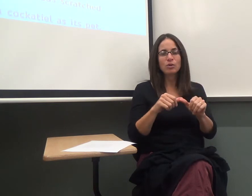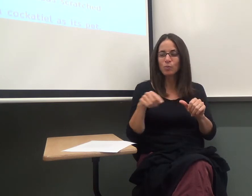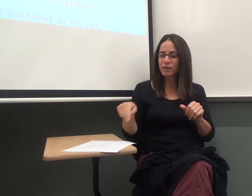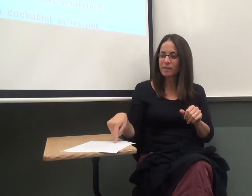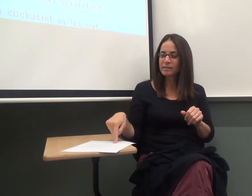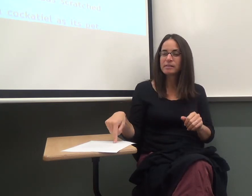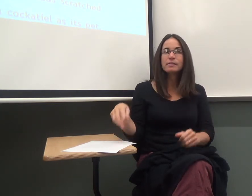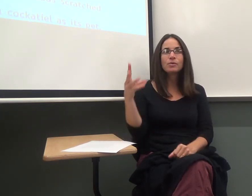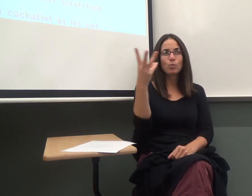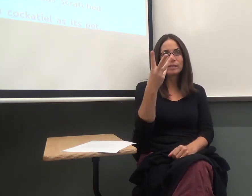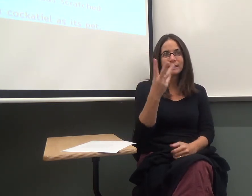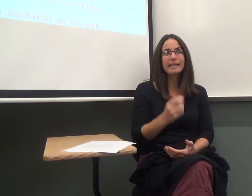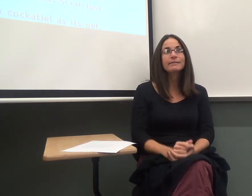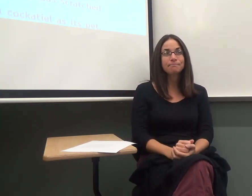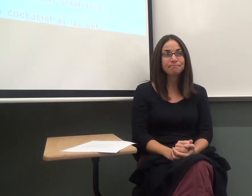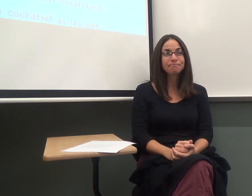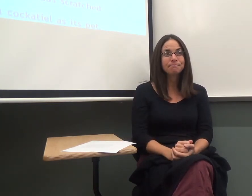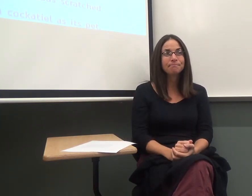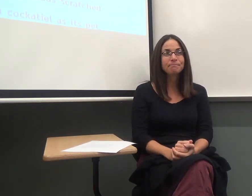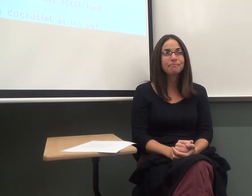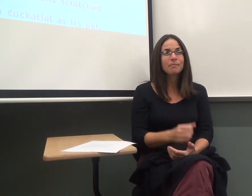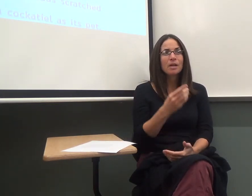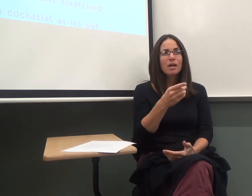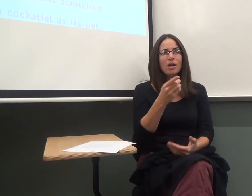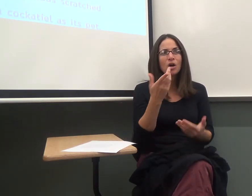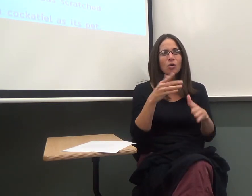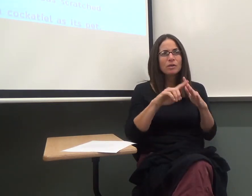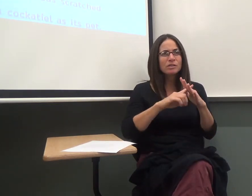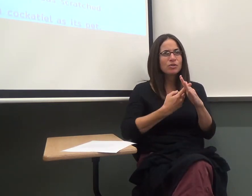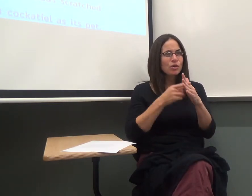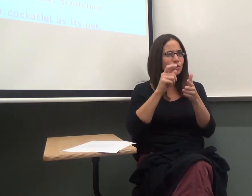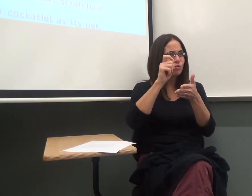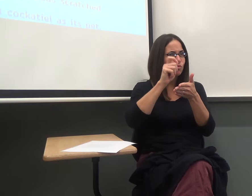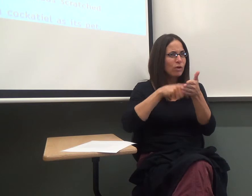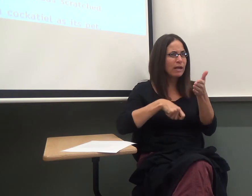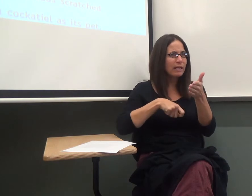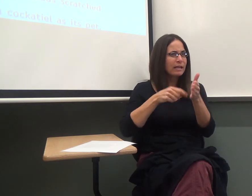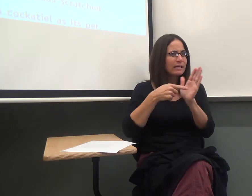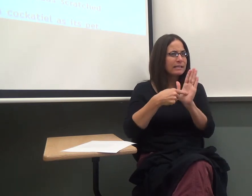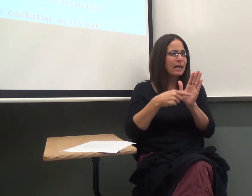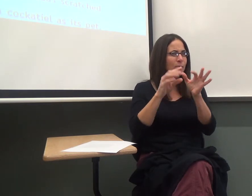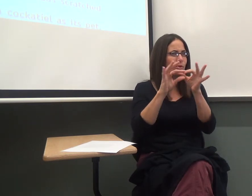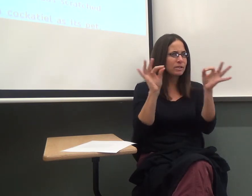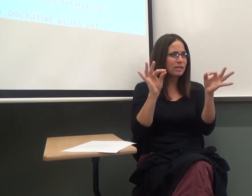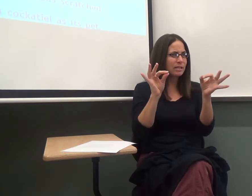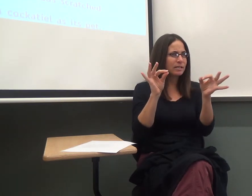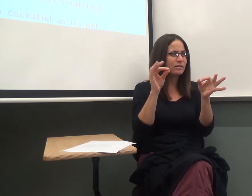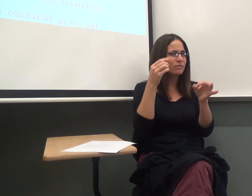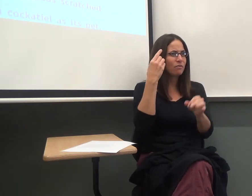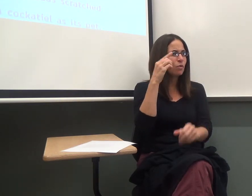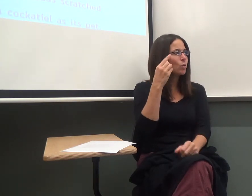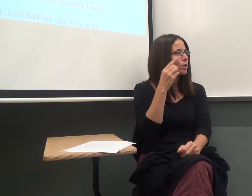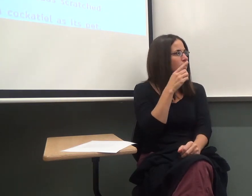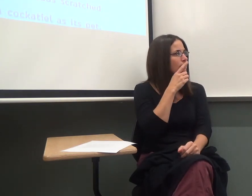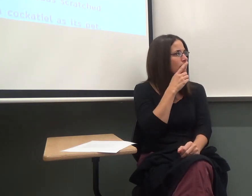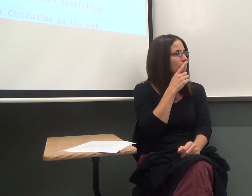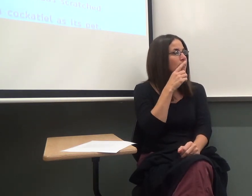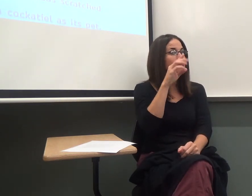Okay. I know you guys got started writing the example sentences for your Bigfoot, right?